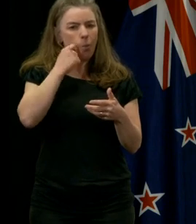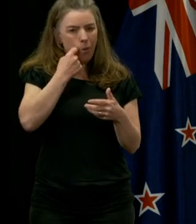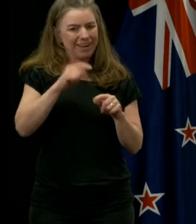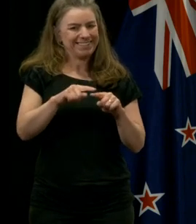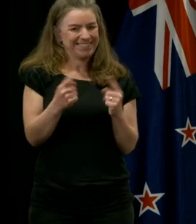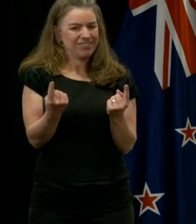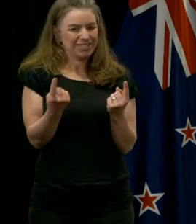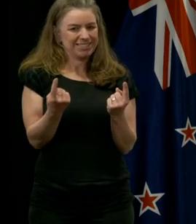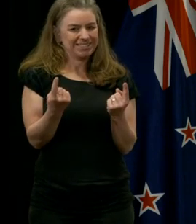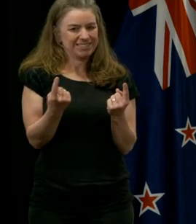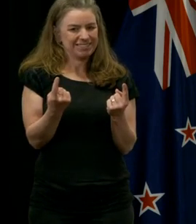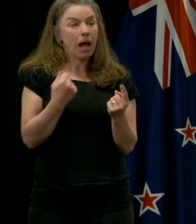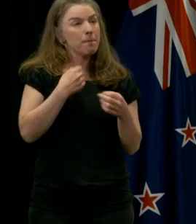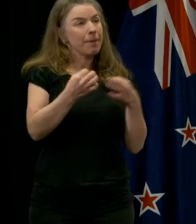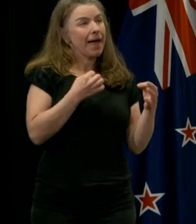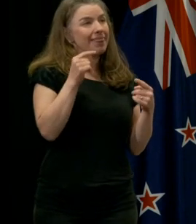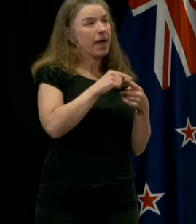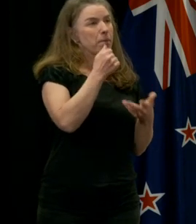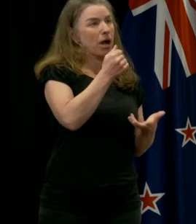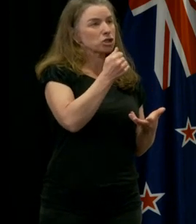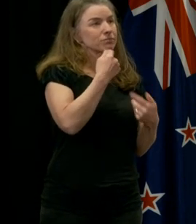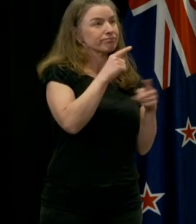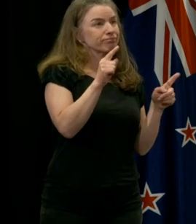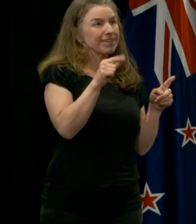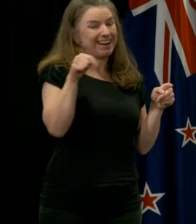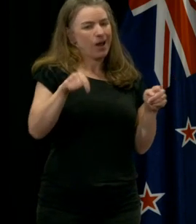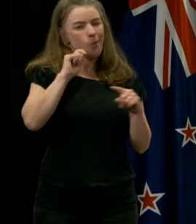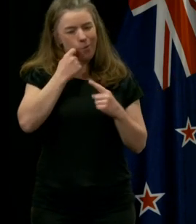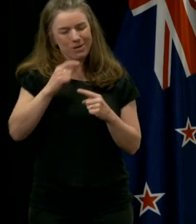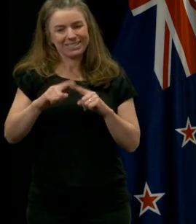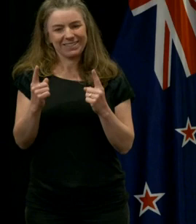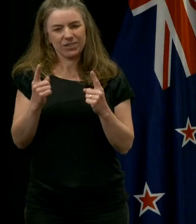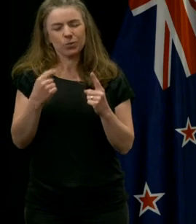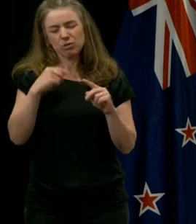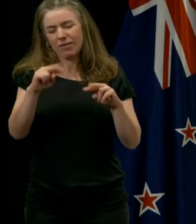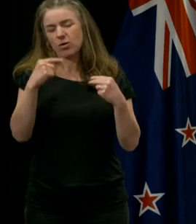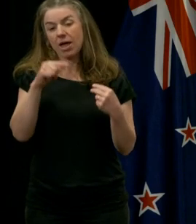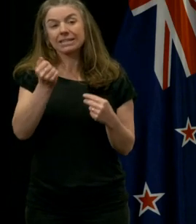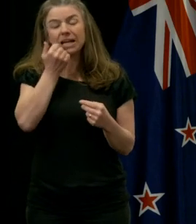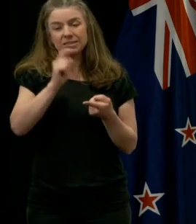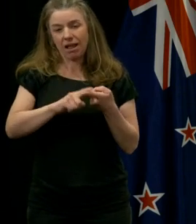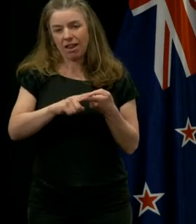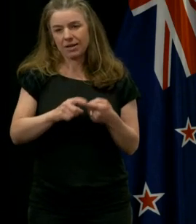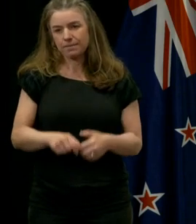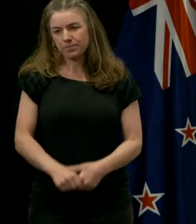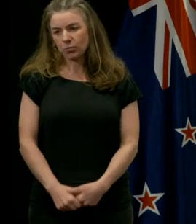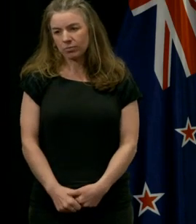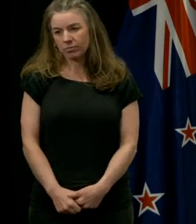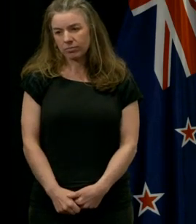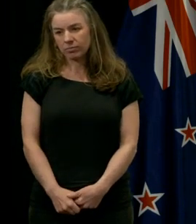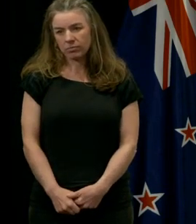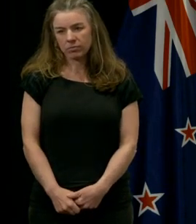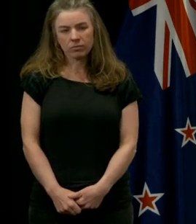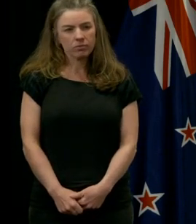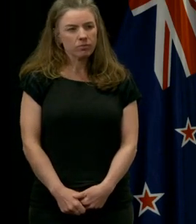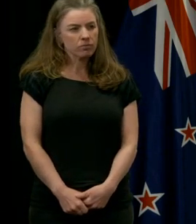document than the one we had been originally planning, and so we will keep it under review, but for now we're leaving that date in place. Jackson, I'll just come